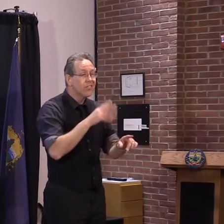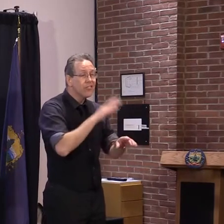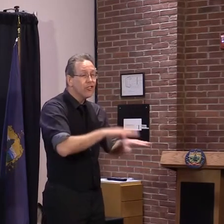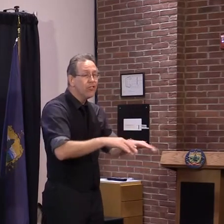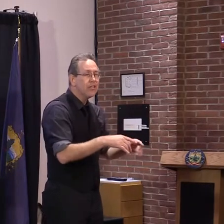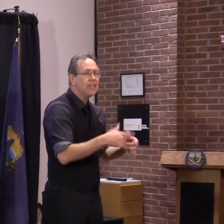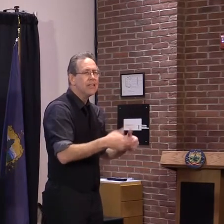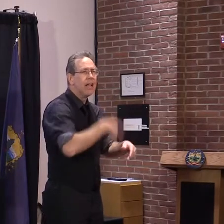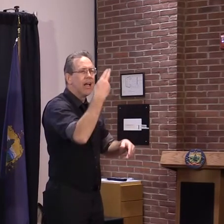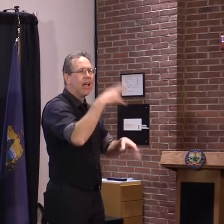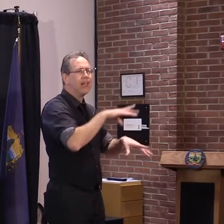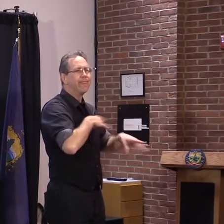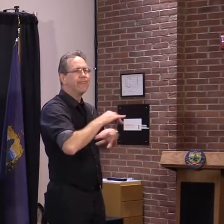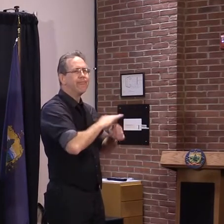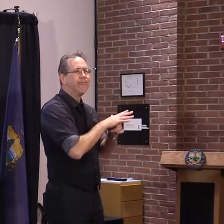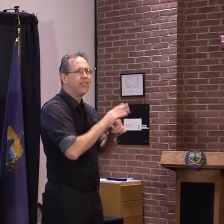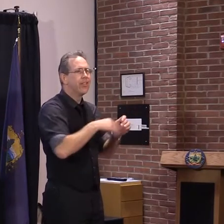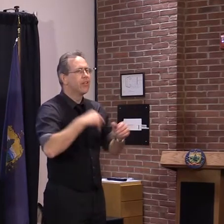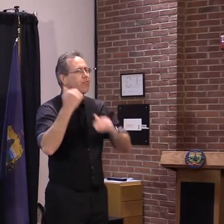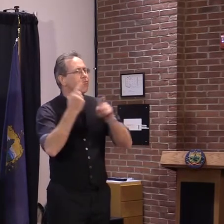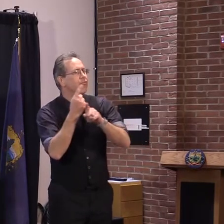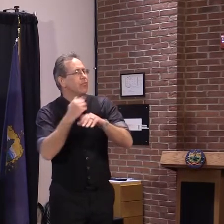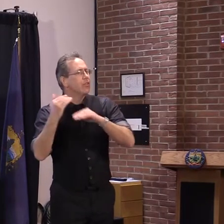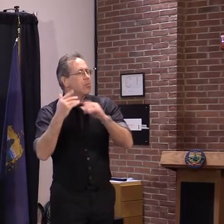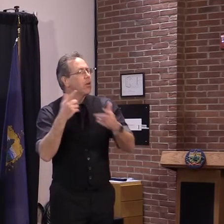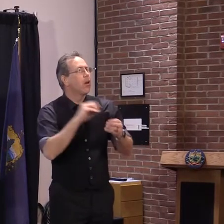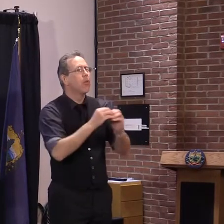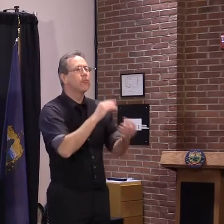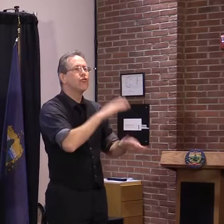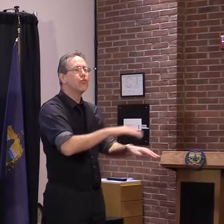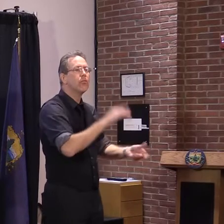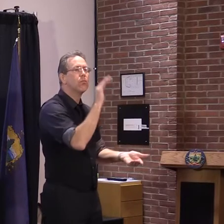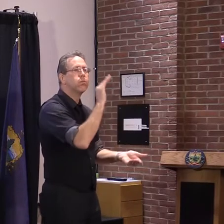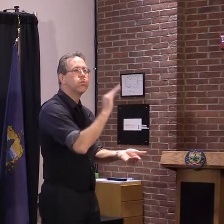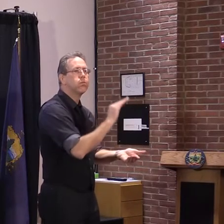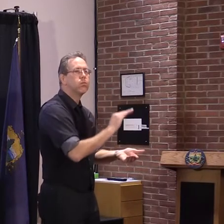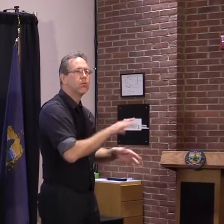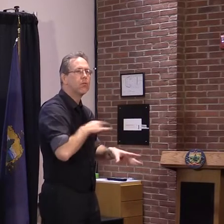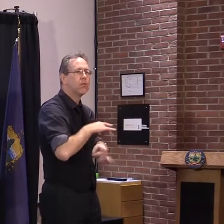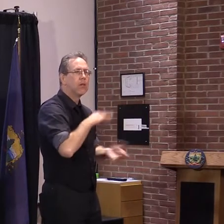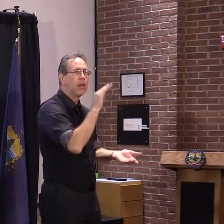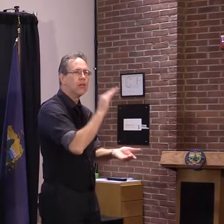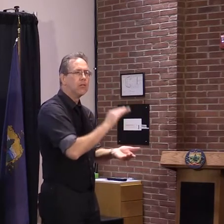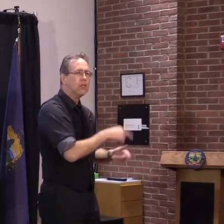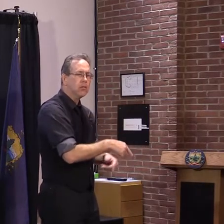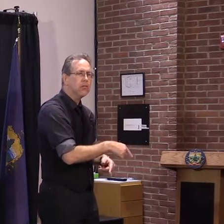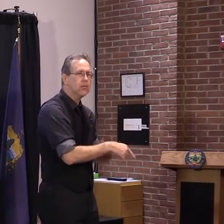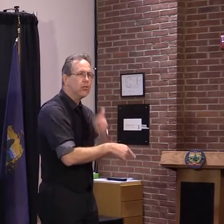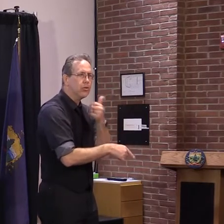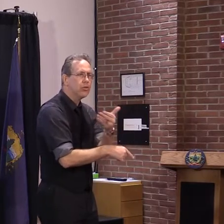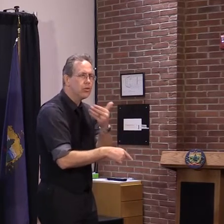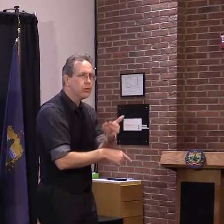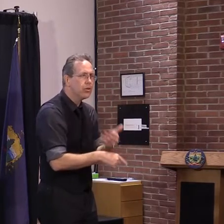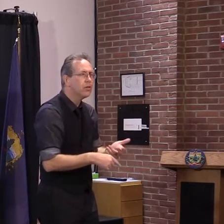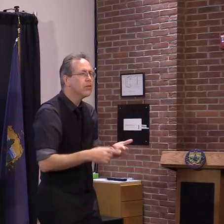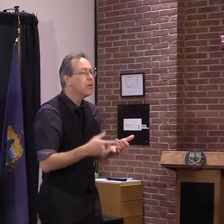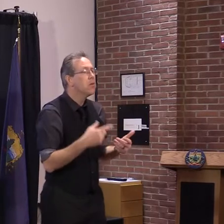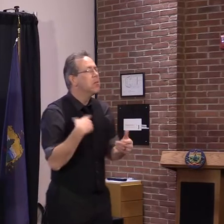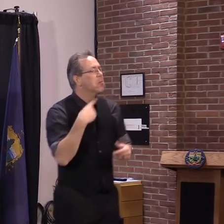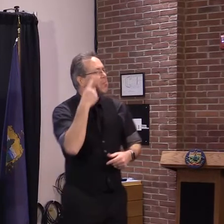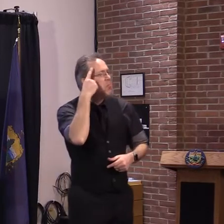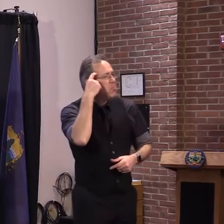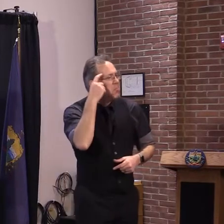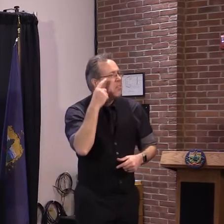come down very, very nicely. So we do think that cases across the age spectrum that are in our K through